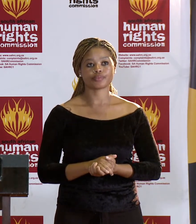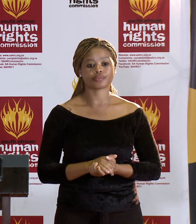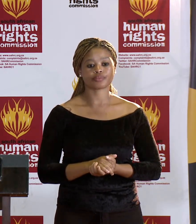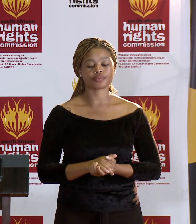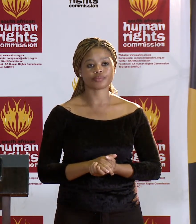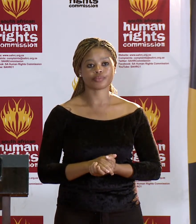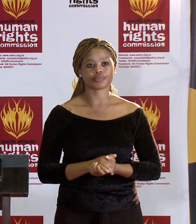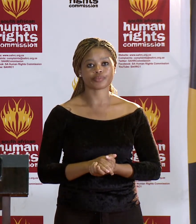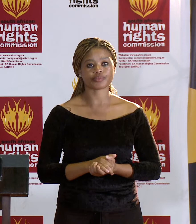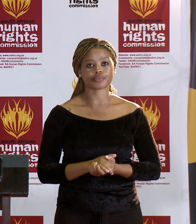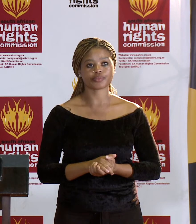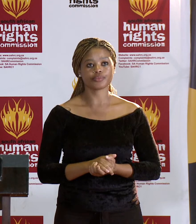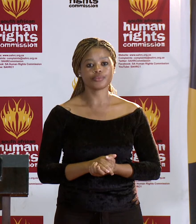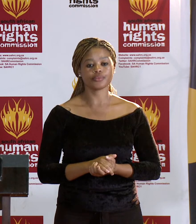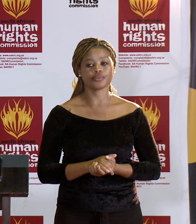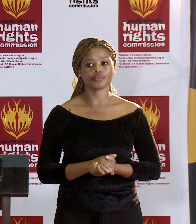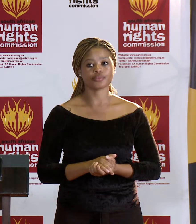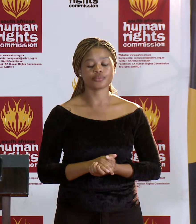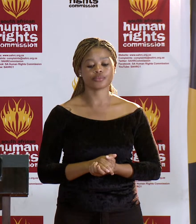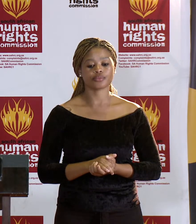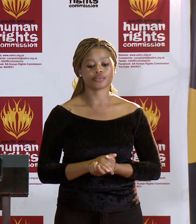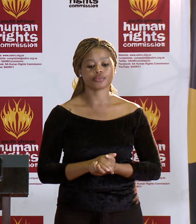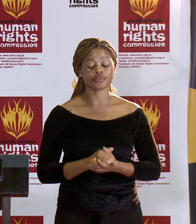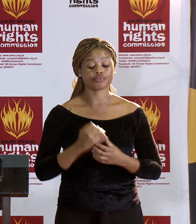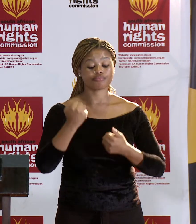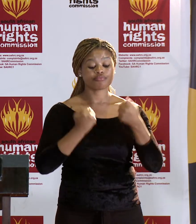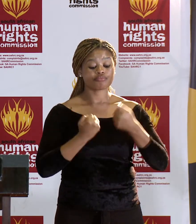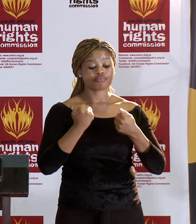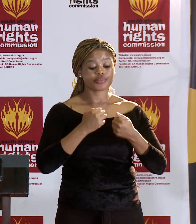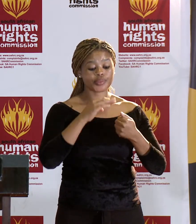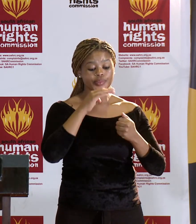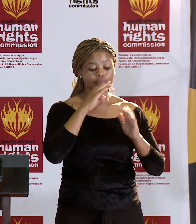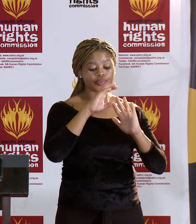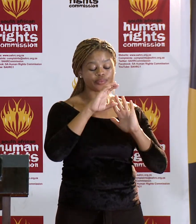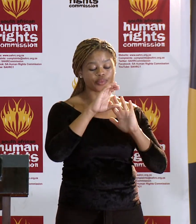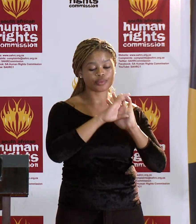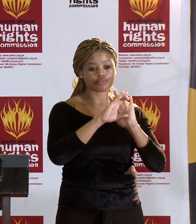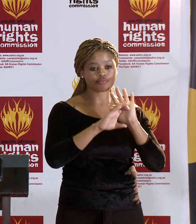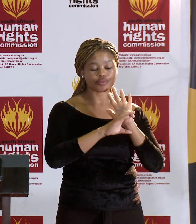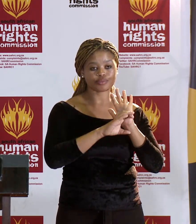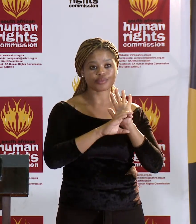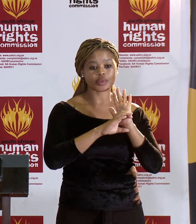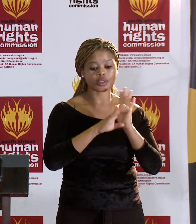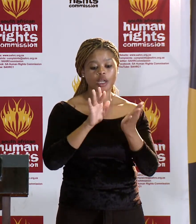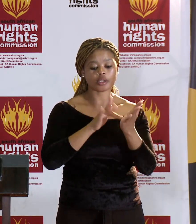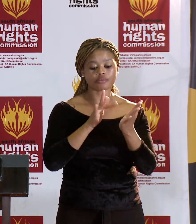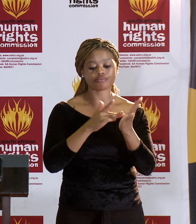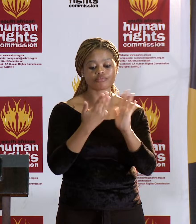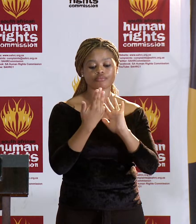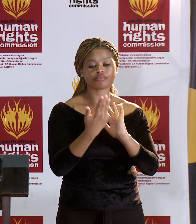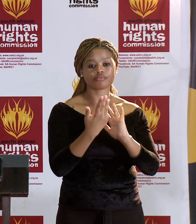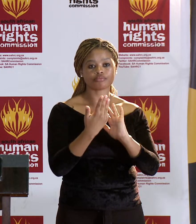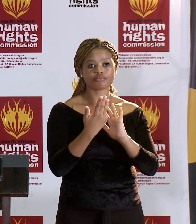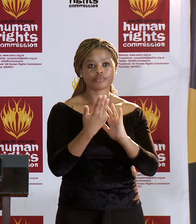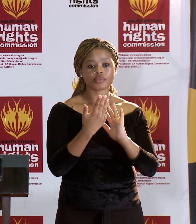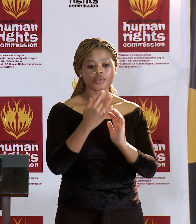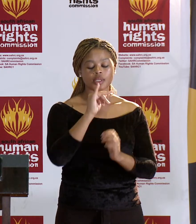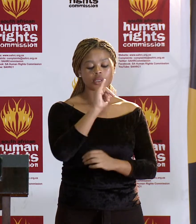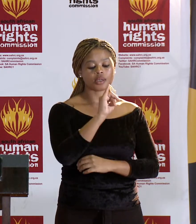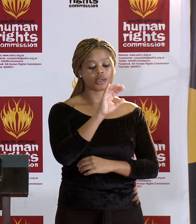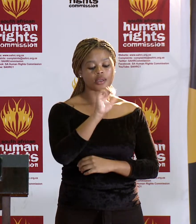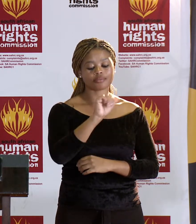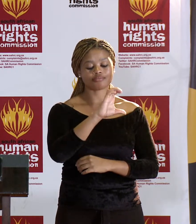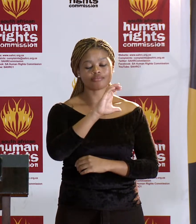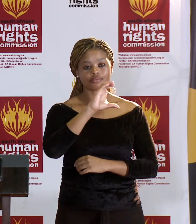The vehicles are our constitutional bodies, the Chapter 9 institutions, such as the IEC,